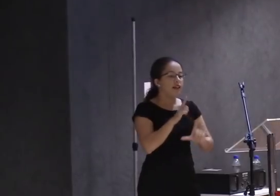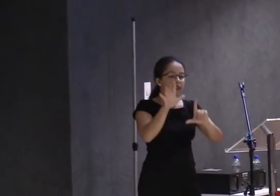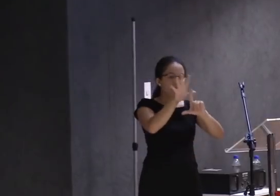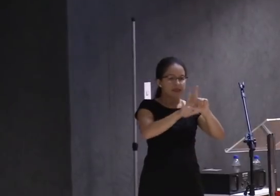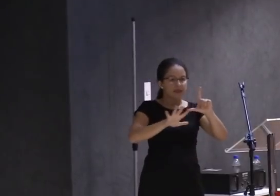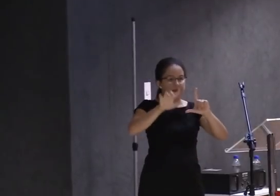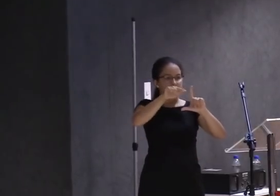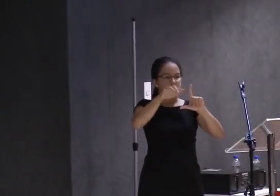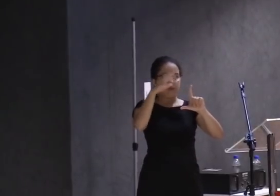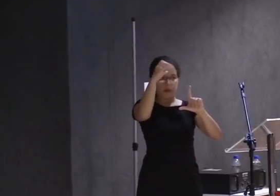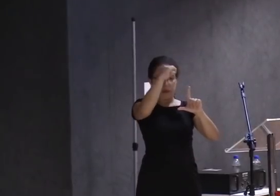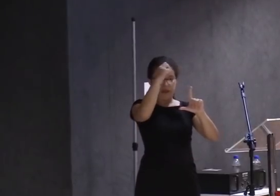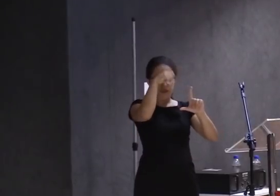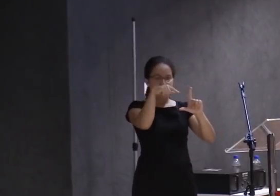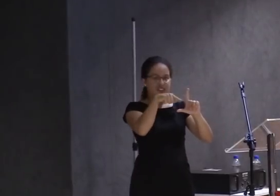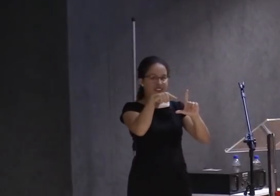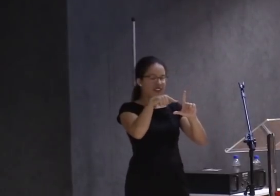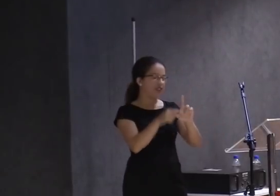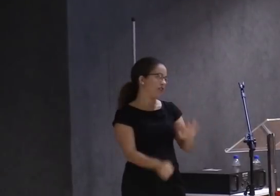virtual.